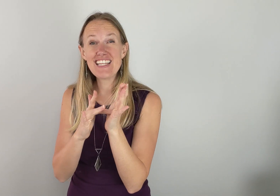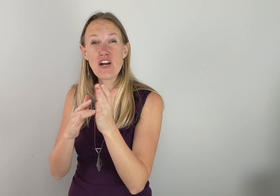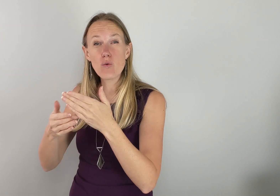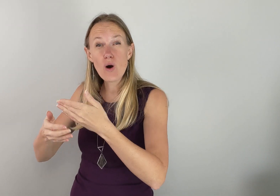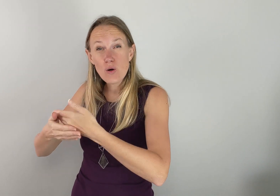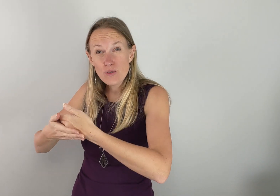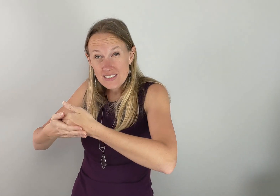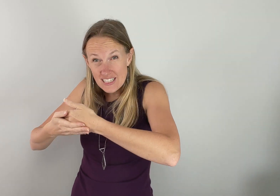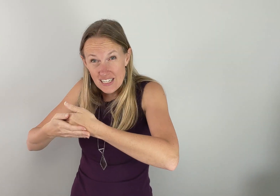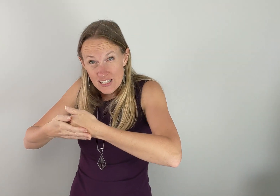then arose,